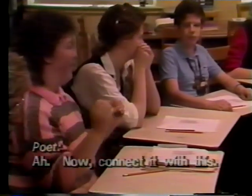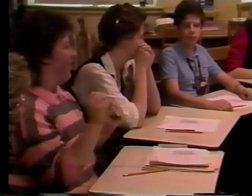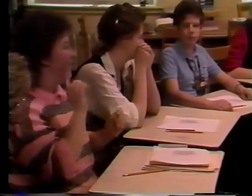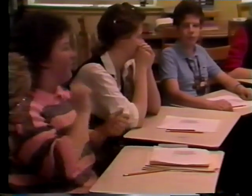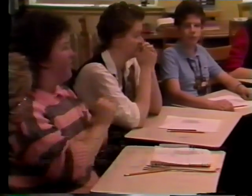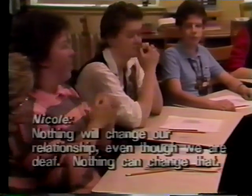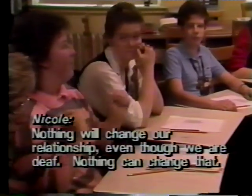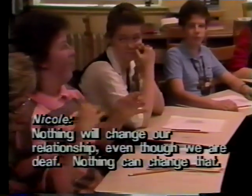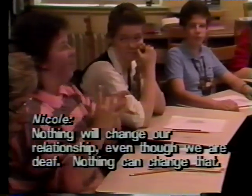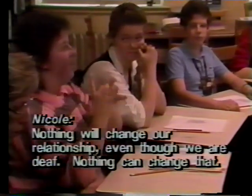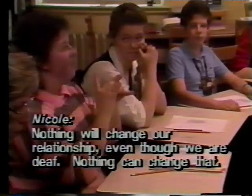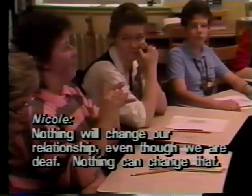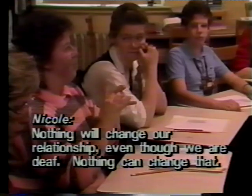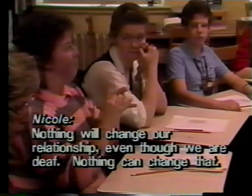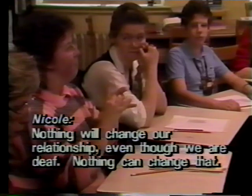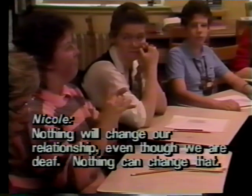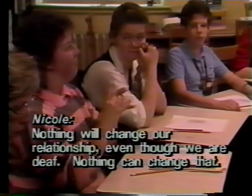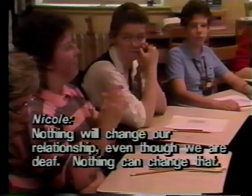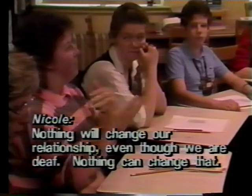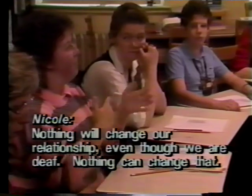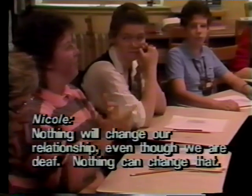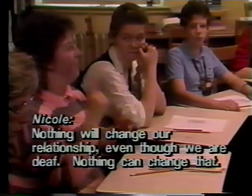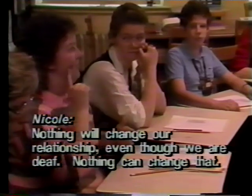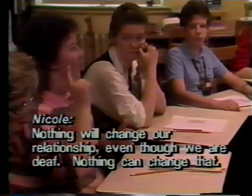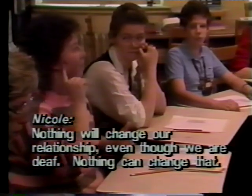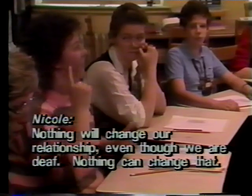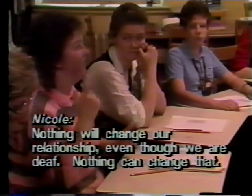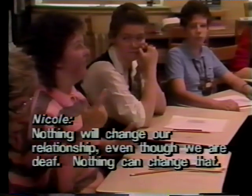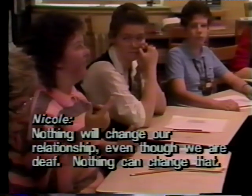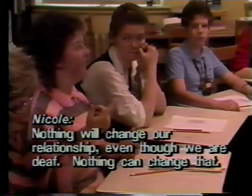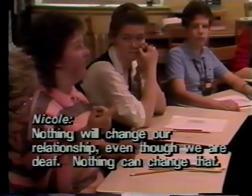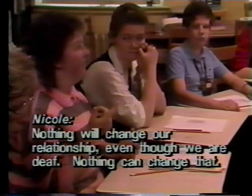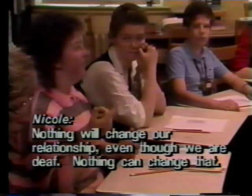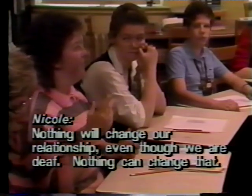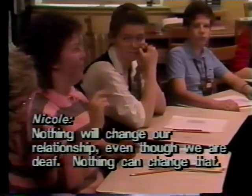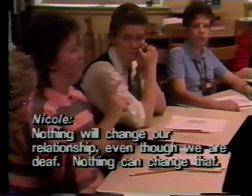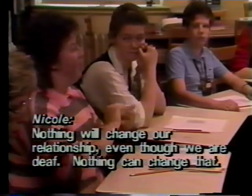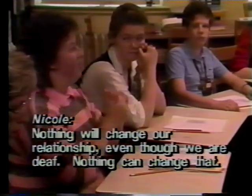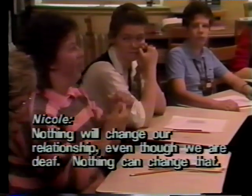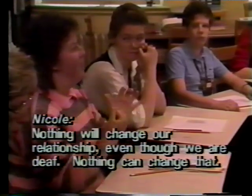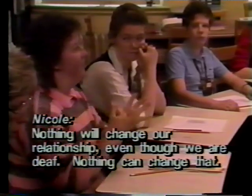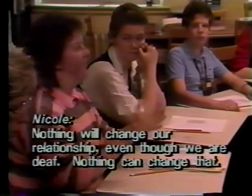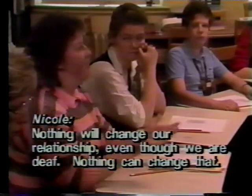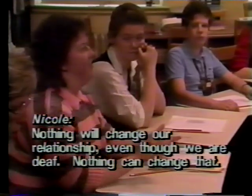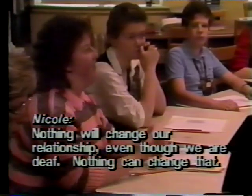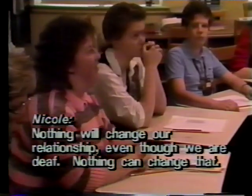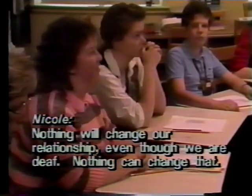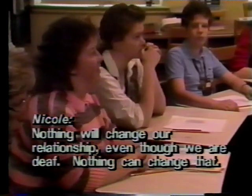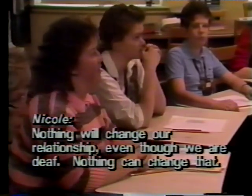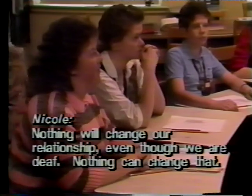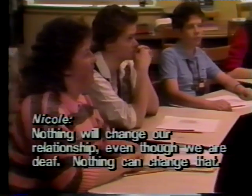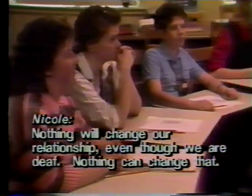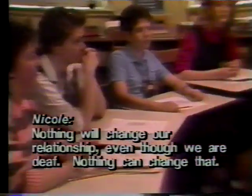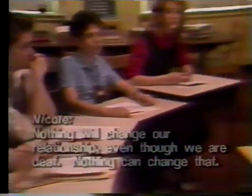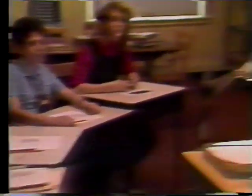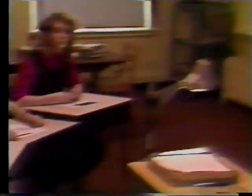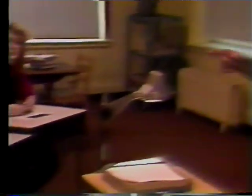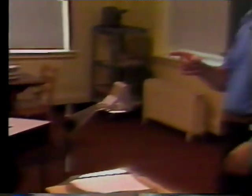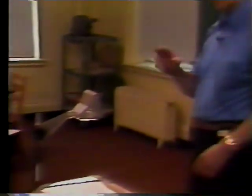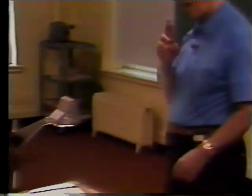Nothing will change our relationship. Then with that, no one can change it. And, are